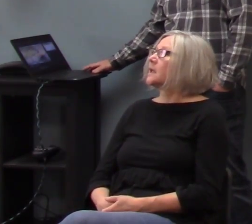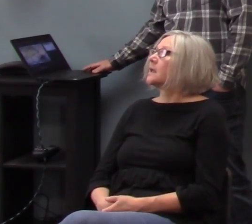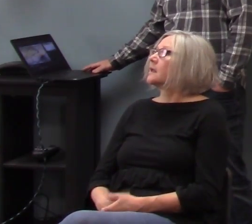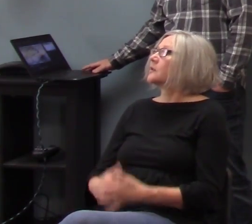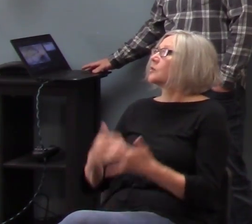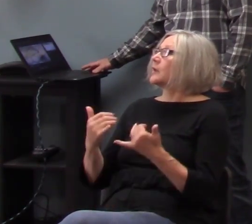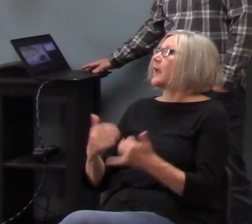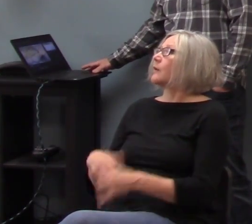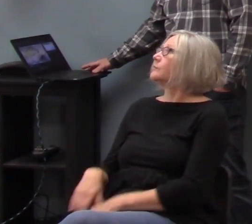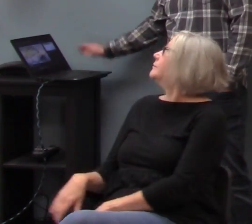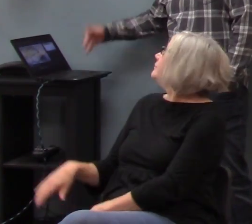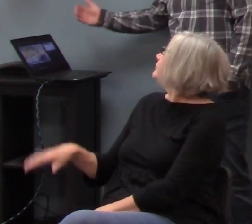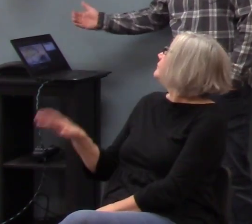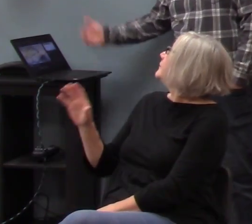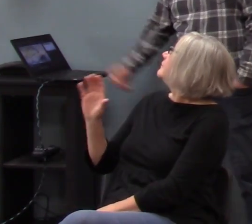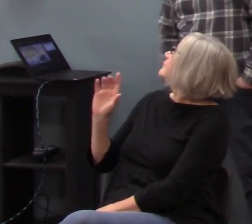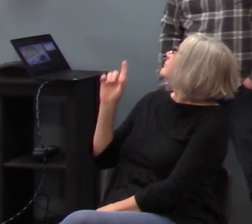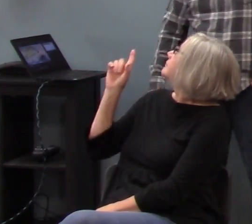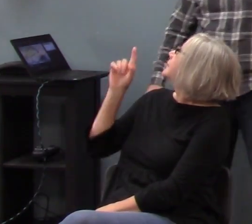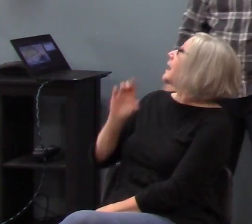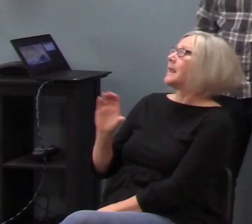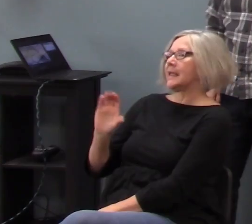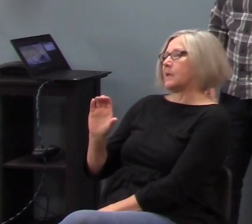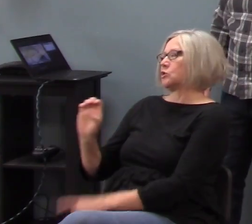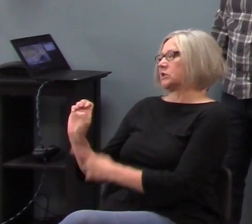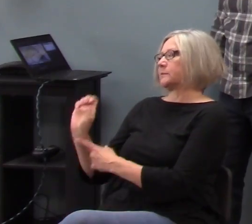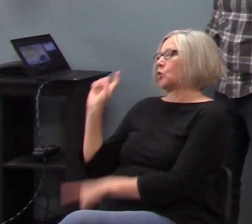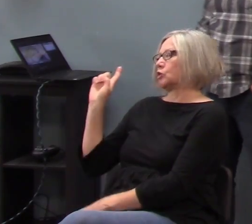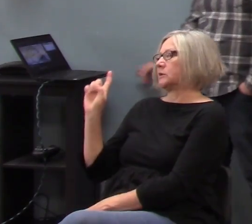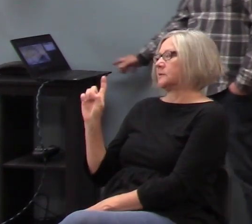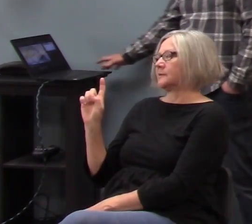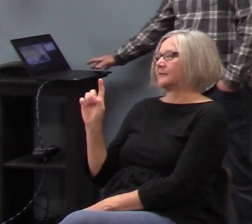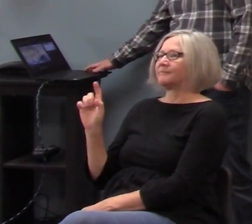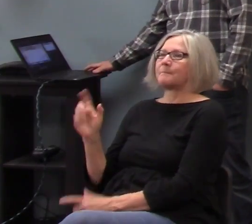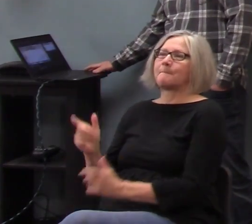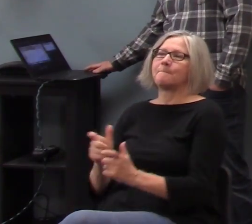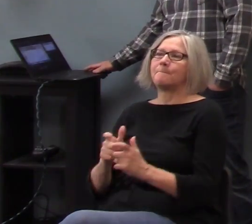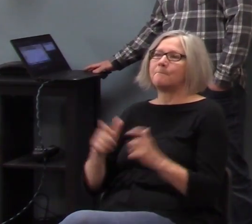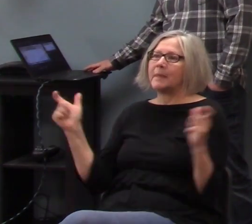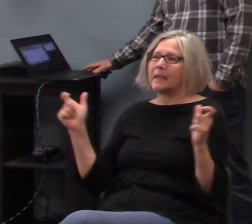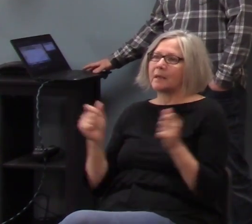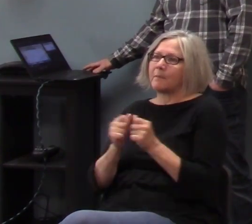Cambrian Explosion. The Cambrian Explosion is sometimes called biology's Big Bang.